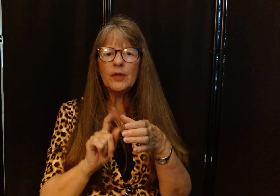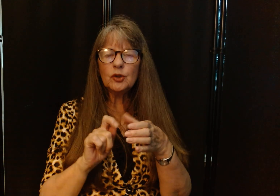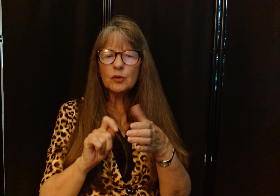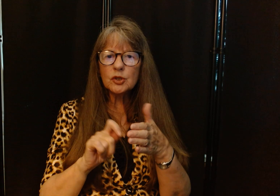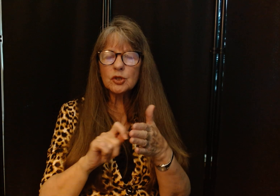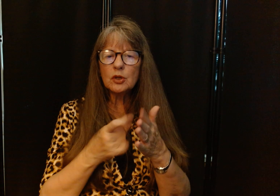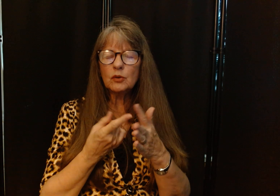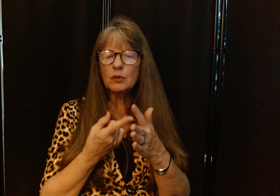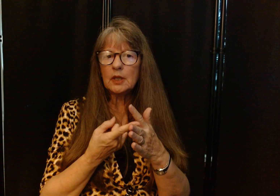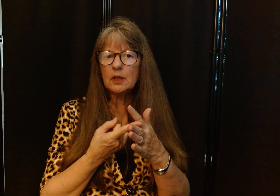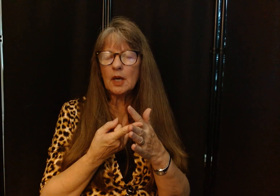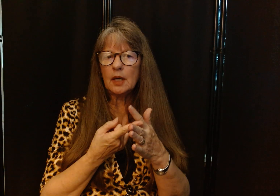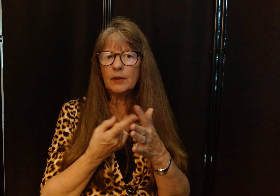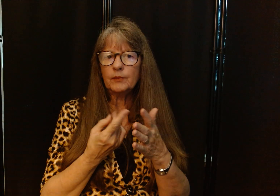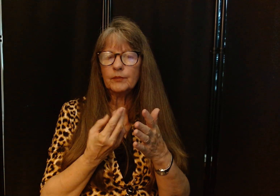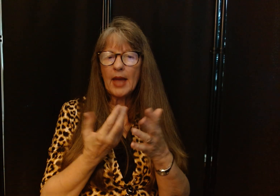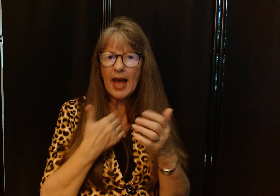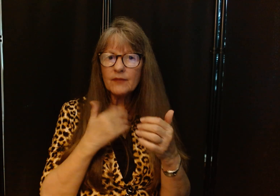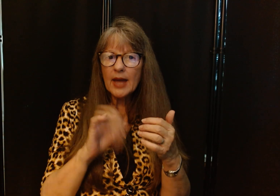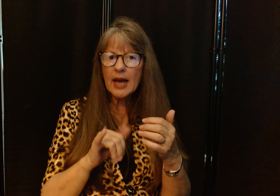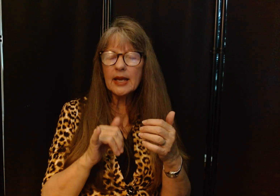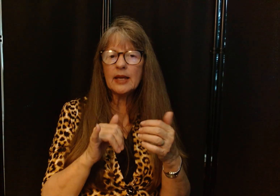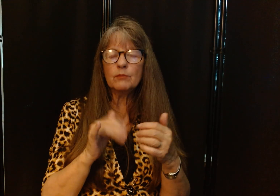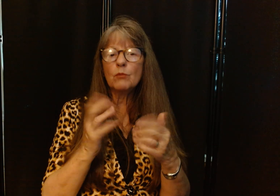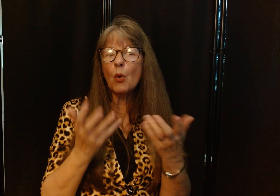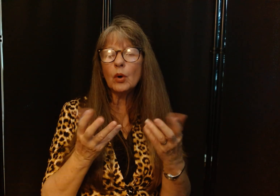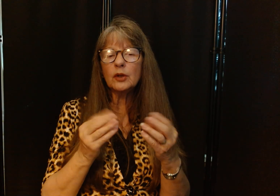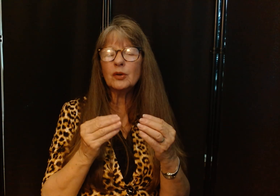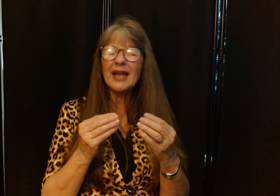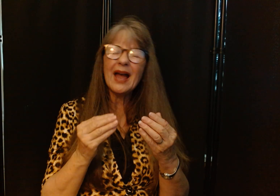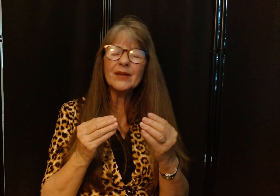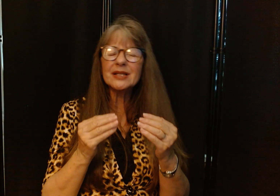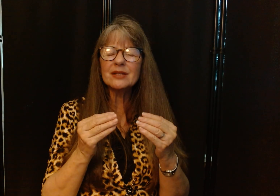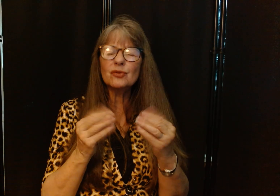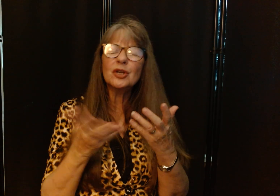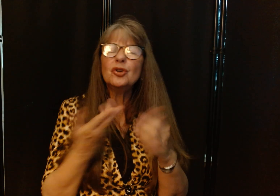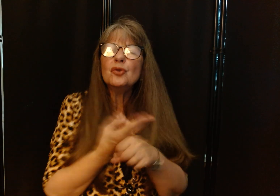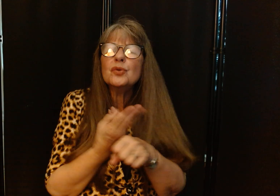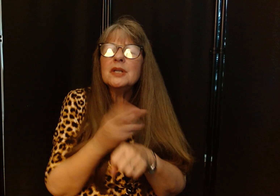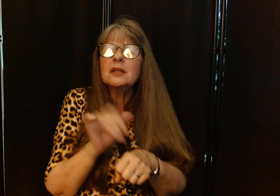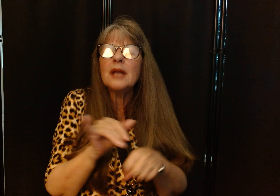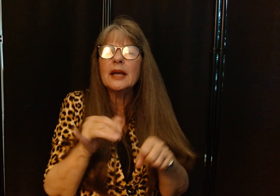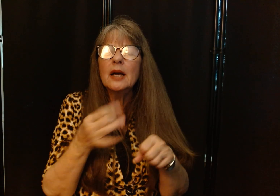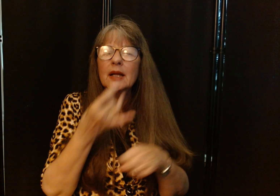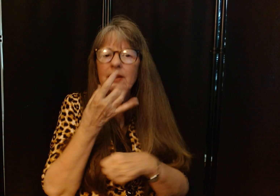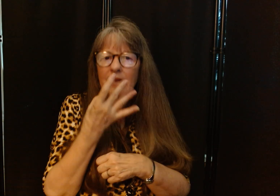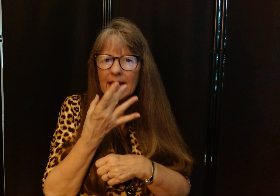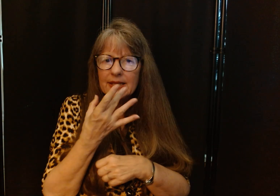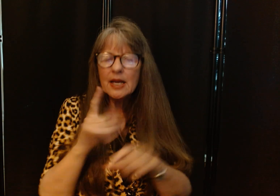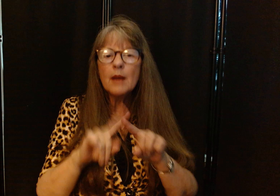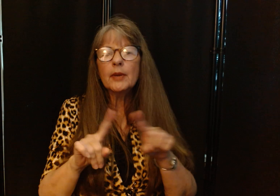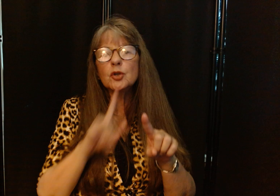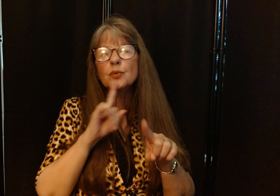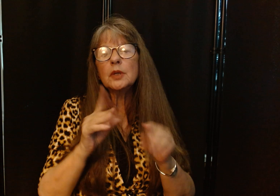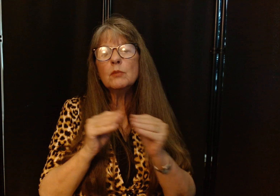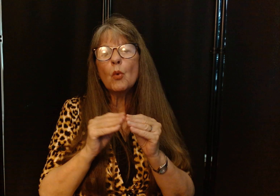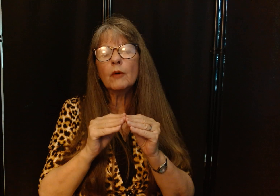you can have that more. You can use it like light, but it's really more